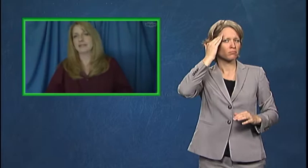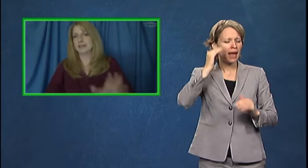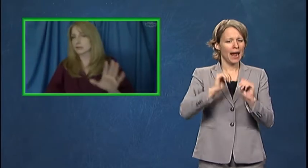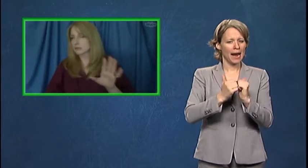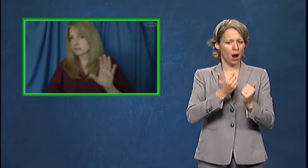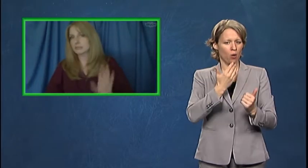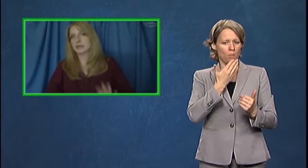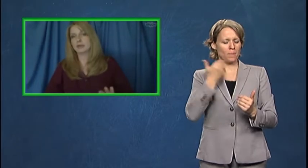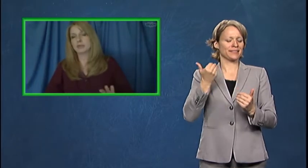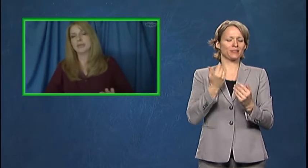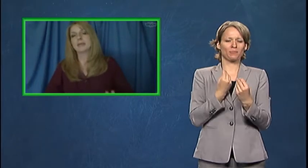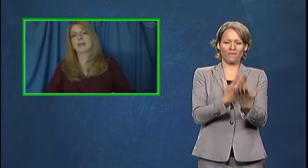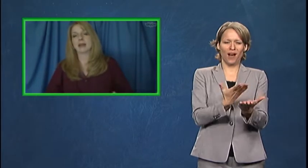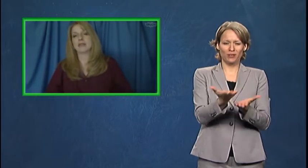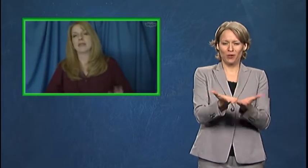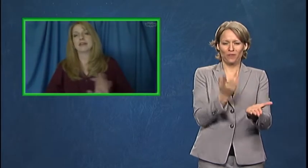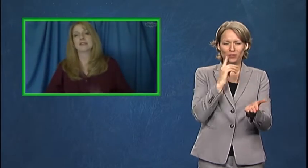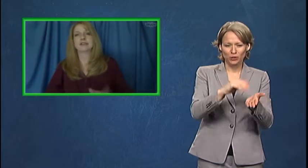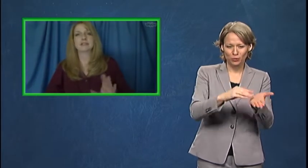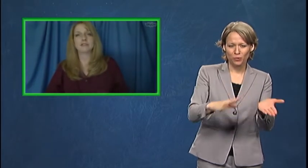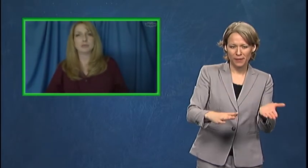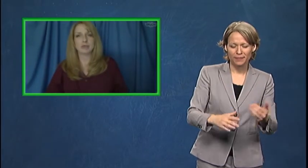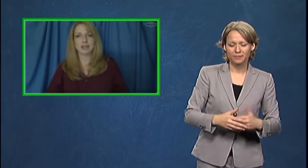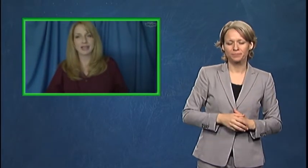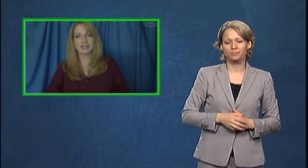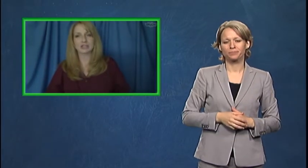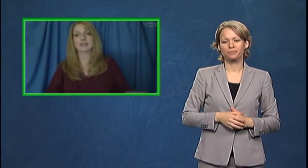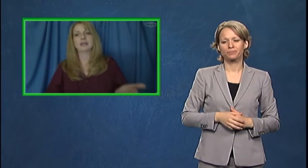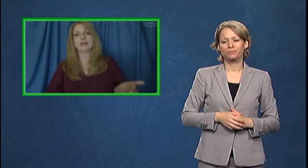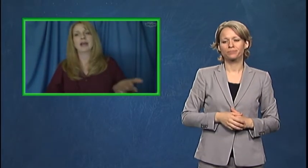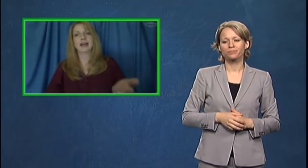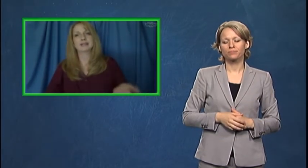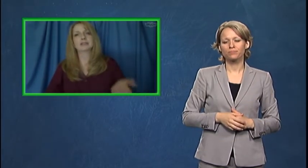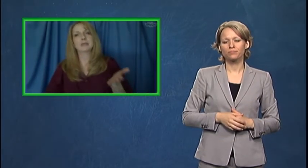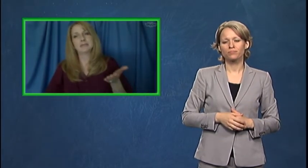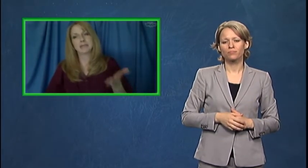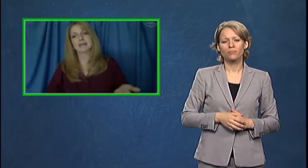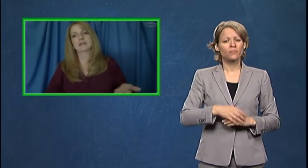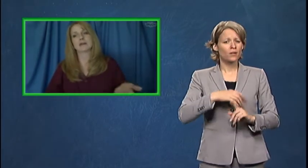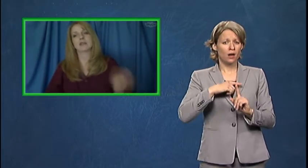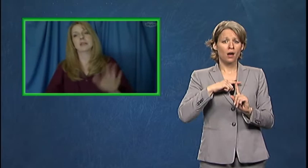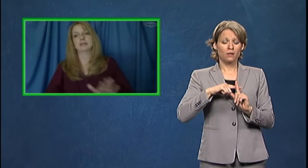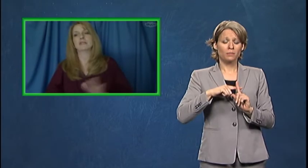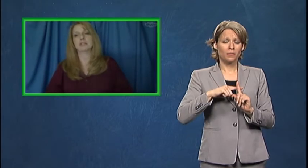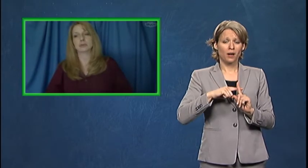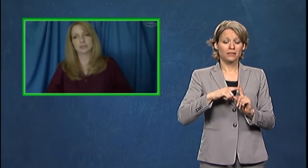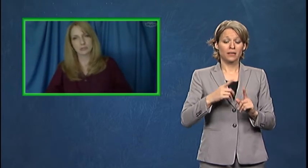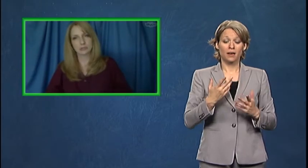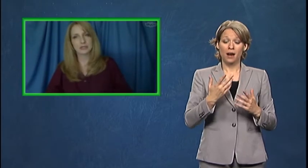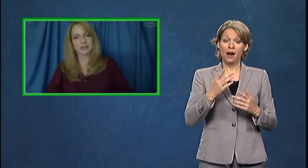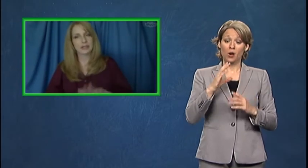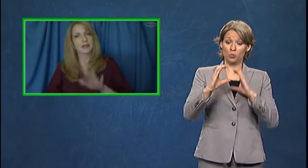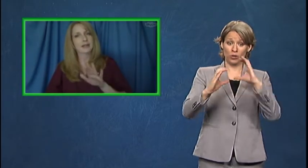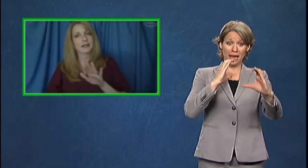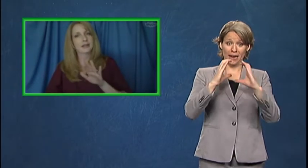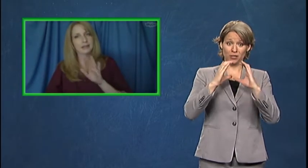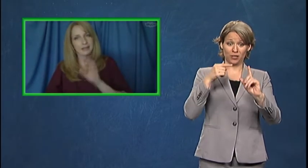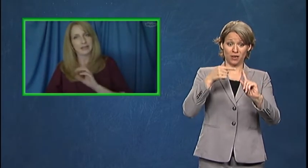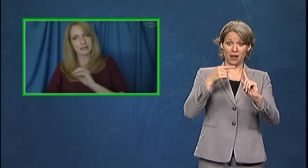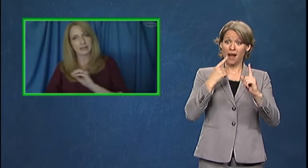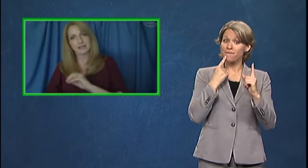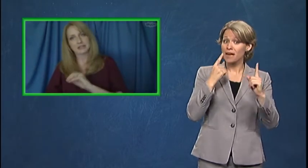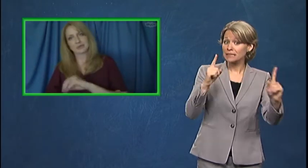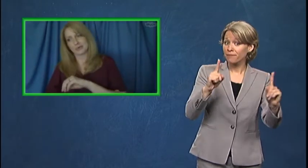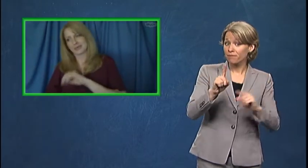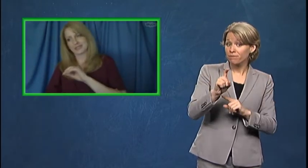And then, to piggyback on that, effective communication has to be based on the individual student in